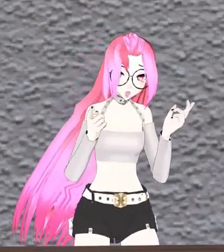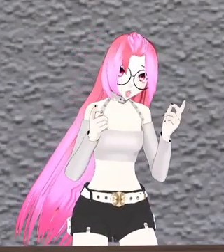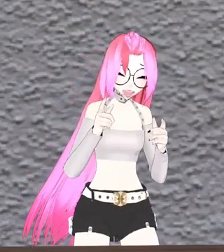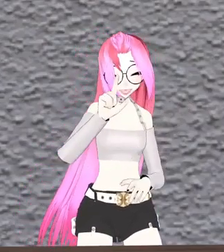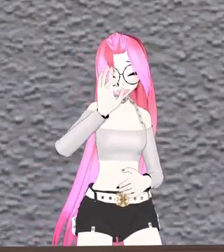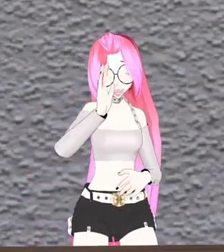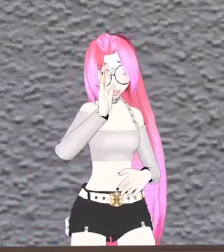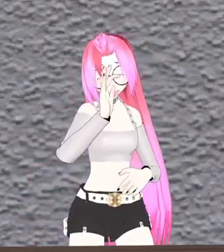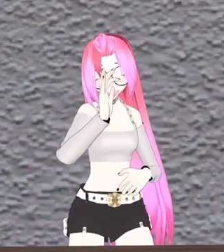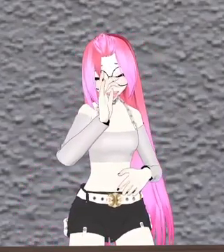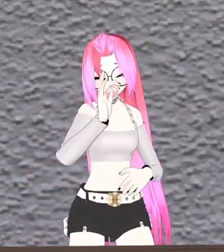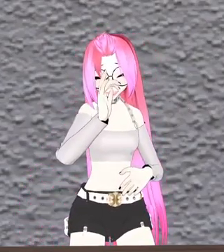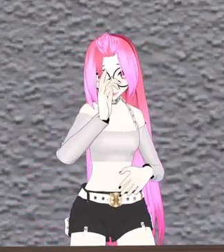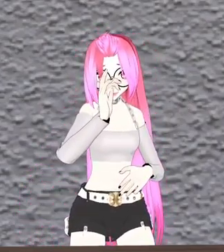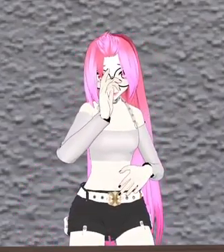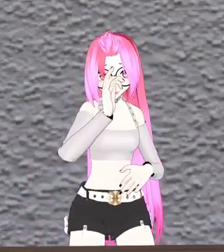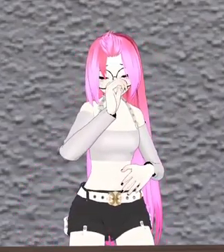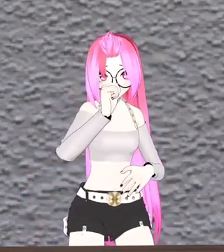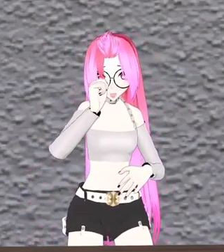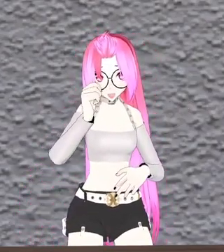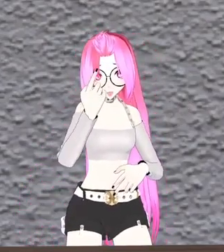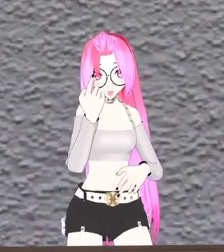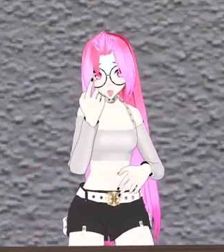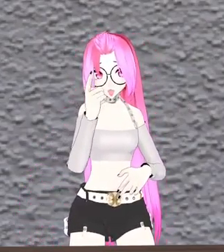before class, right? You're gonna sign cookie